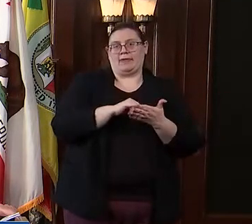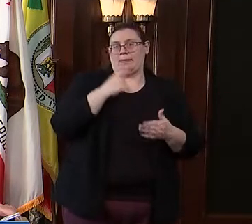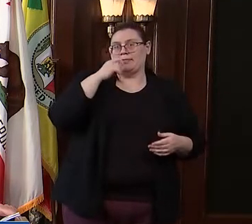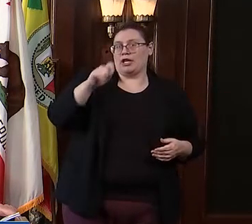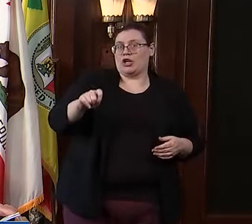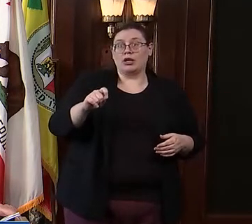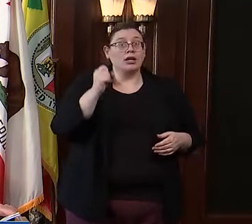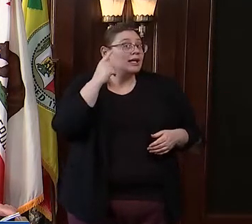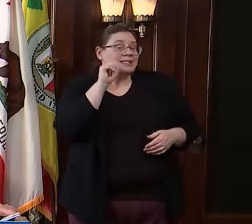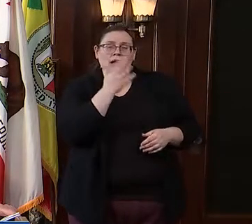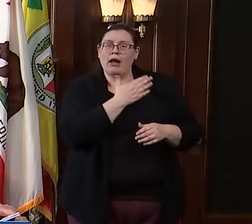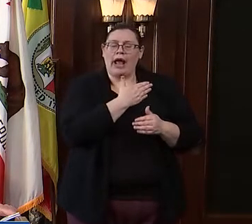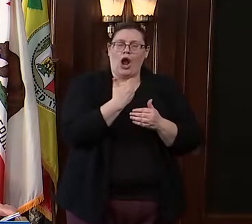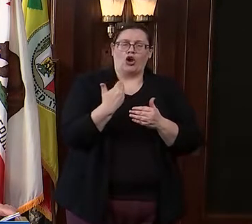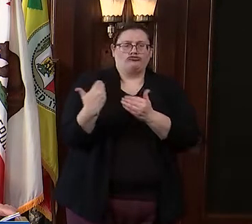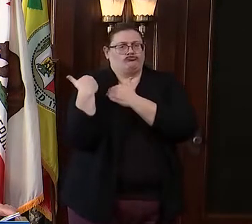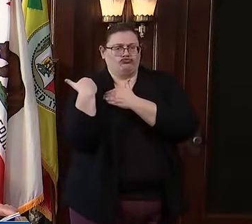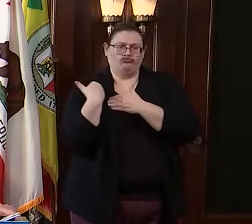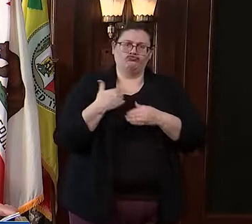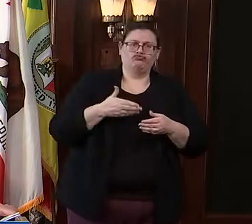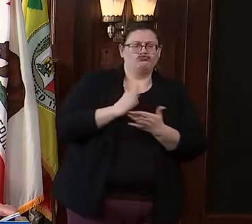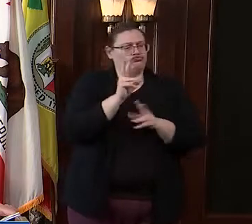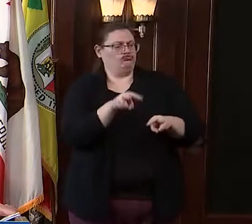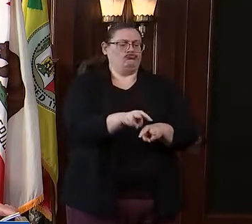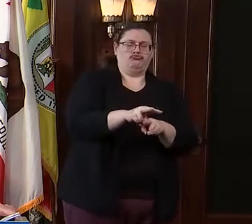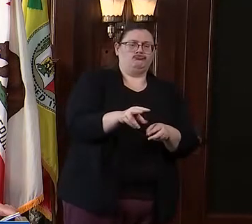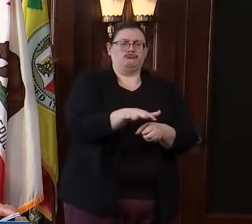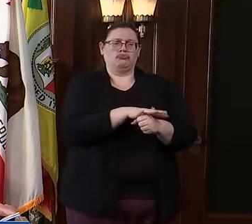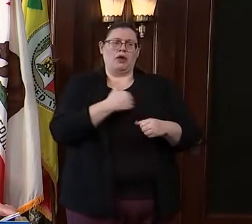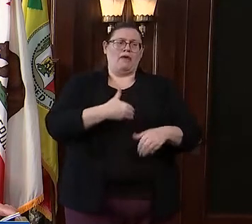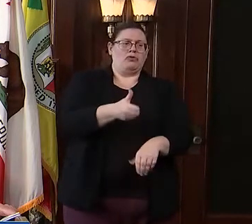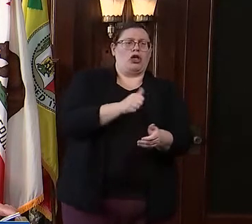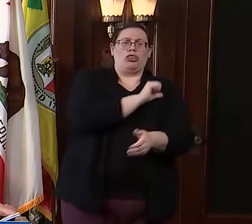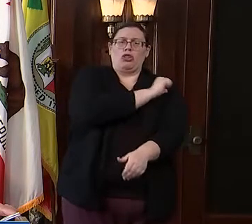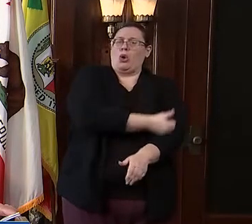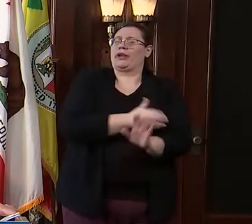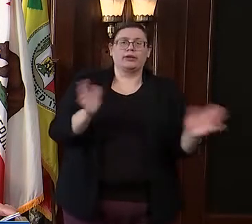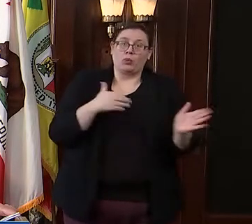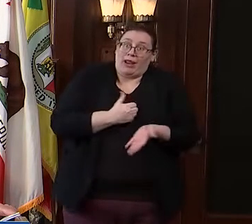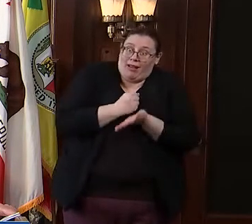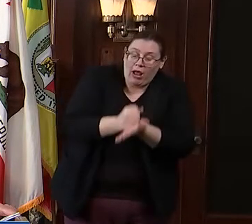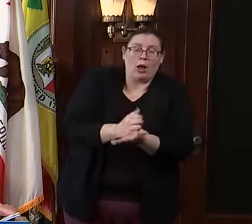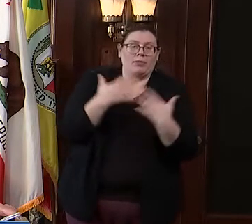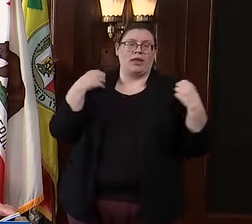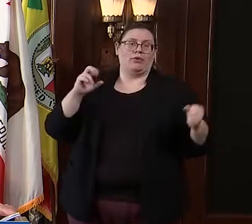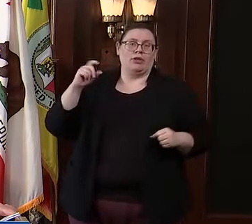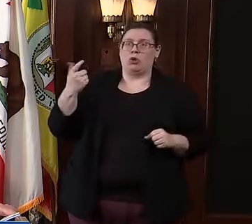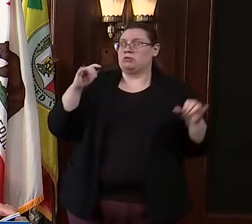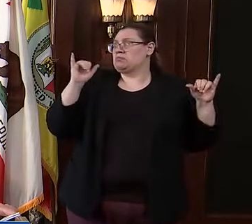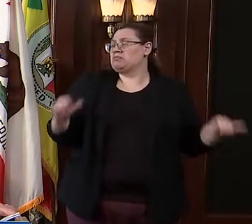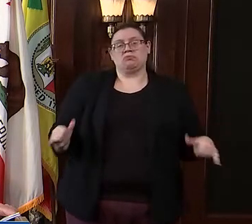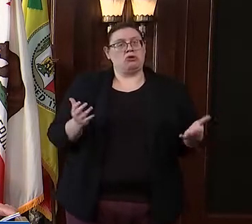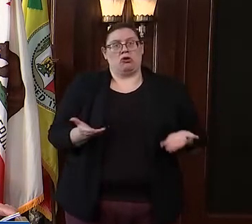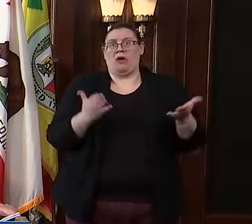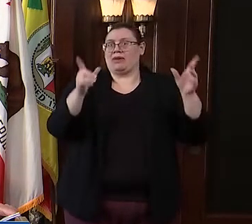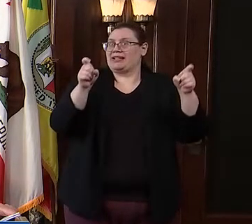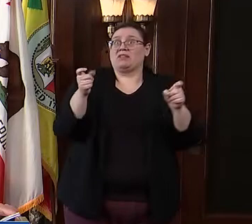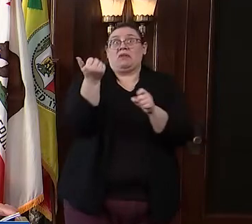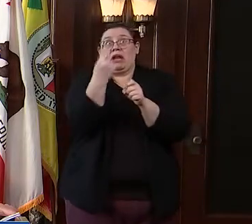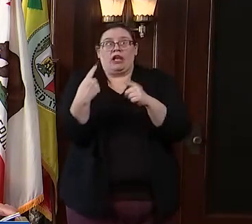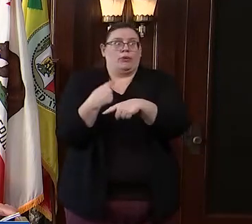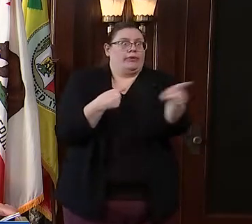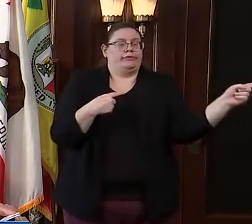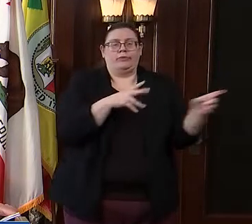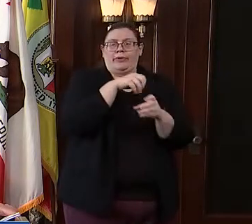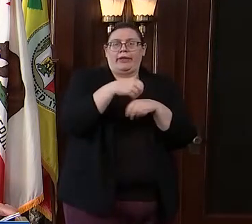not our jurisdiction to do that. We don't have a health department, but we are here to help a health department. And as we've been doing by offering tests to anybody in the county,